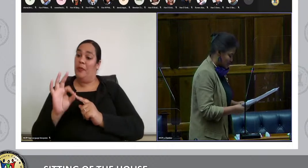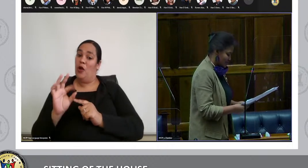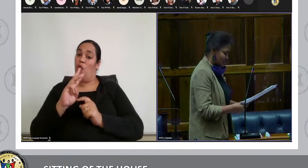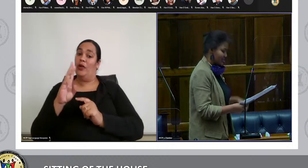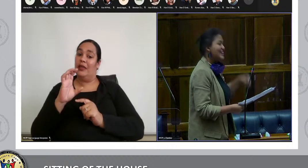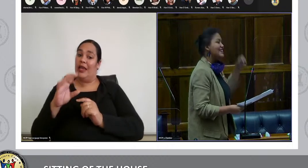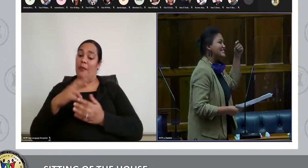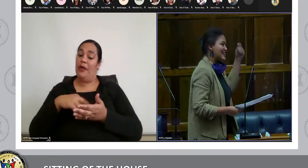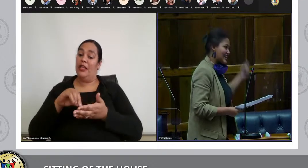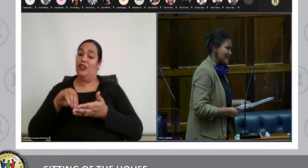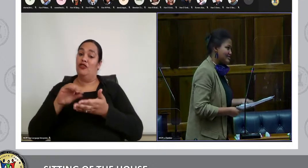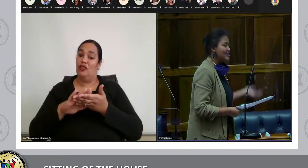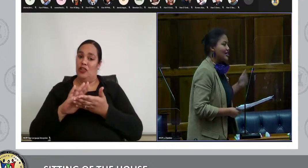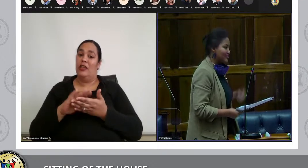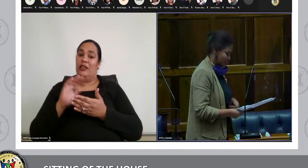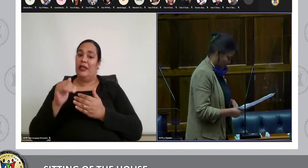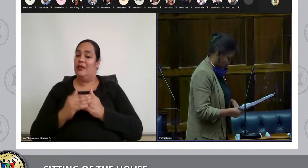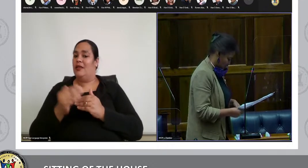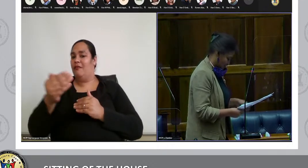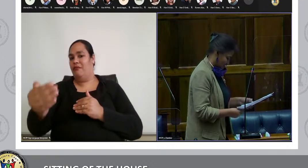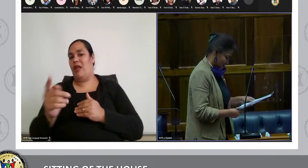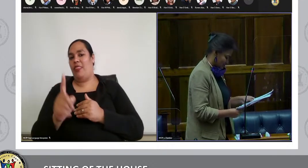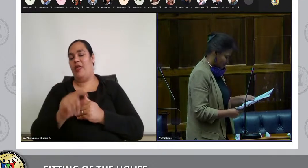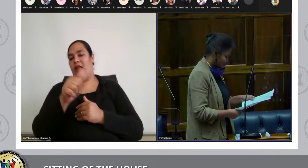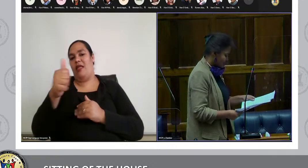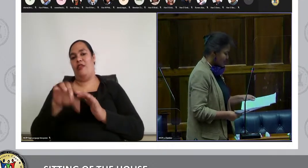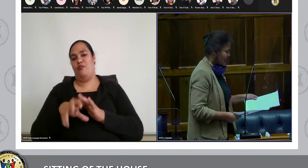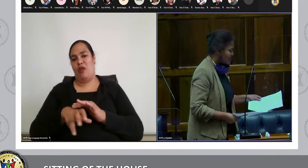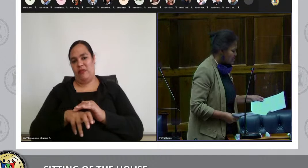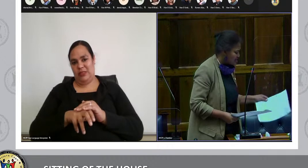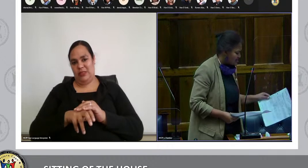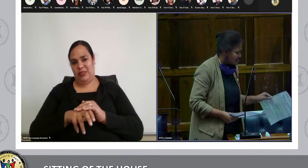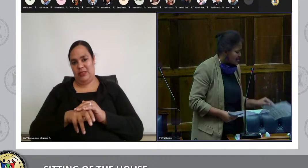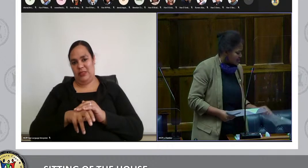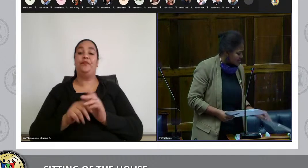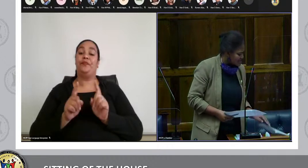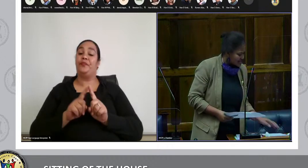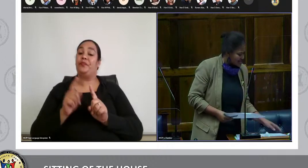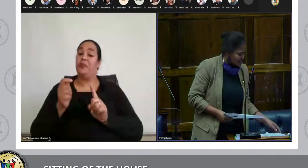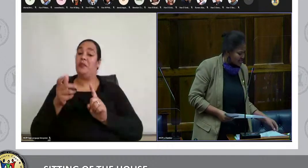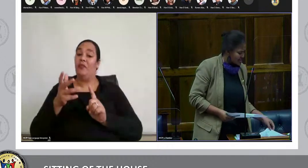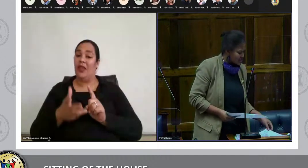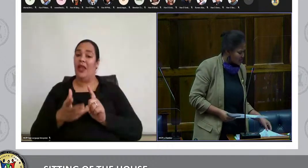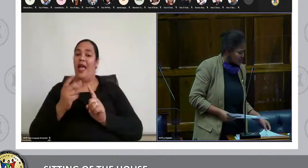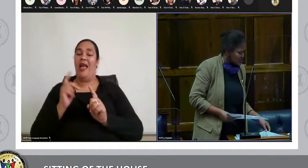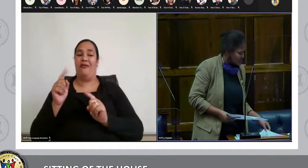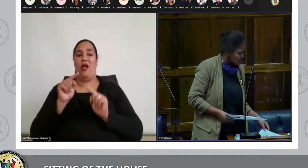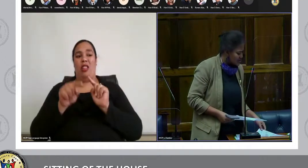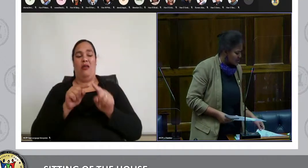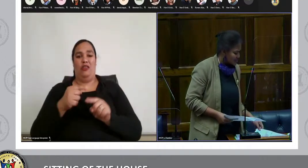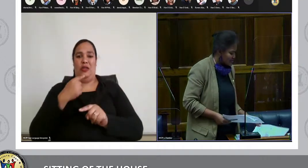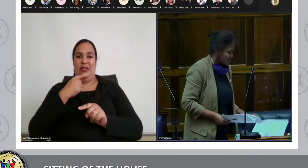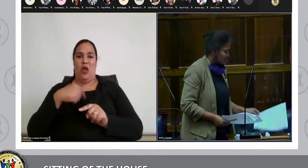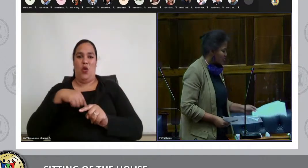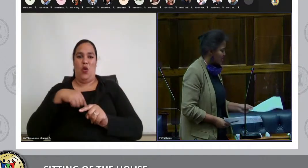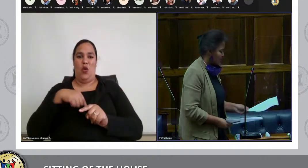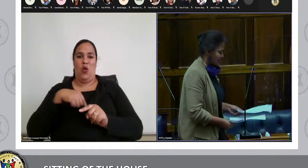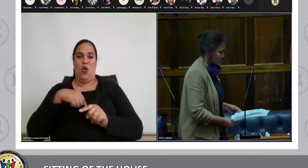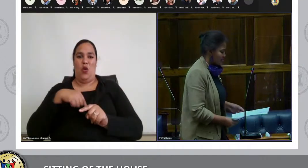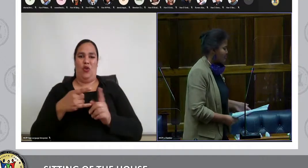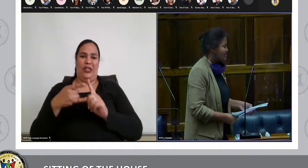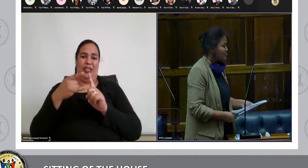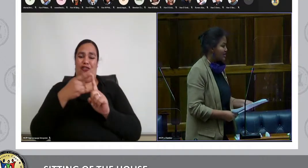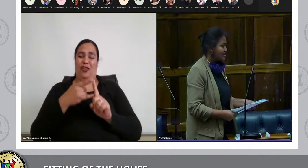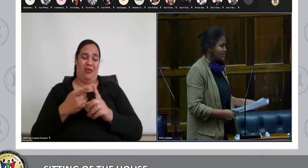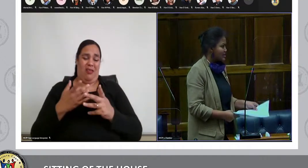Cape registration is ahead of the other provinces. And Speaker, there was an allegation that we are paying for digital vibes. I don't know where